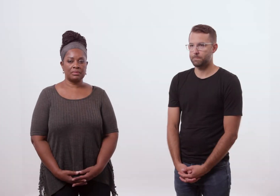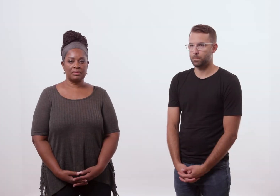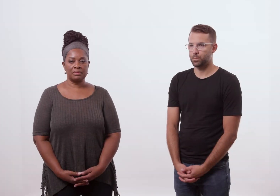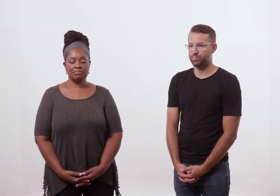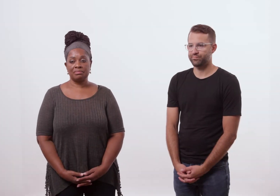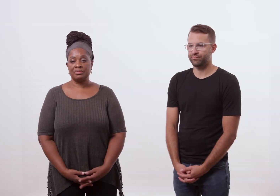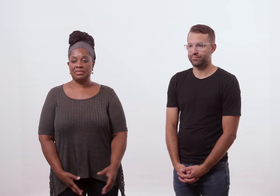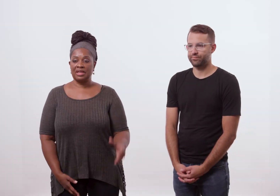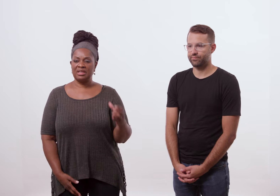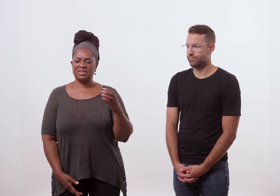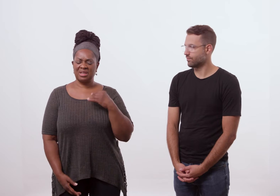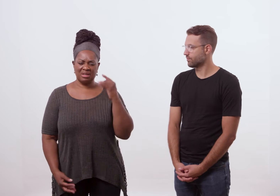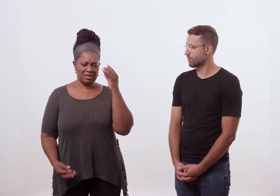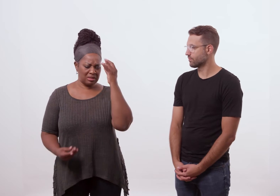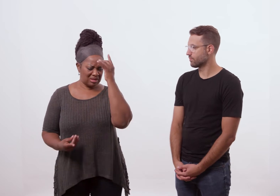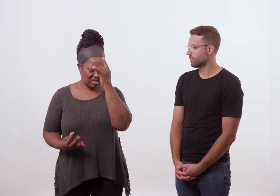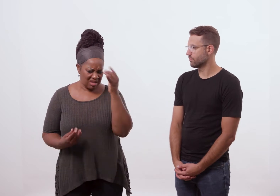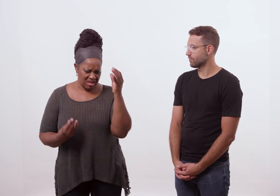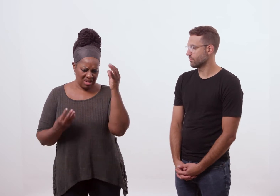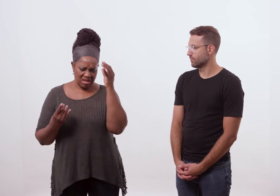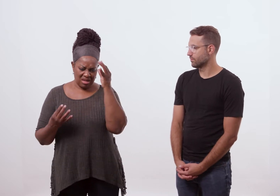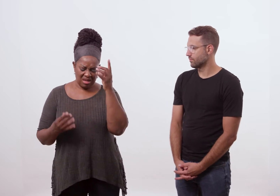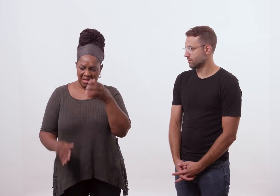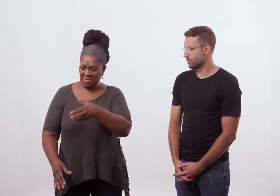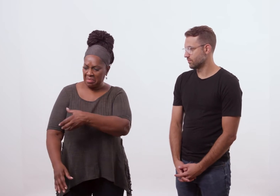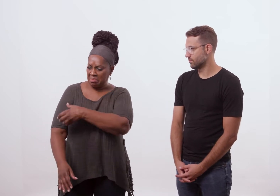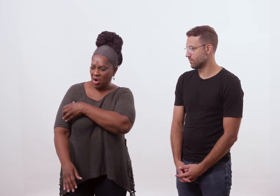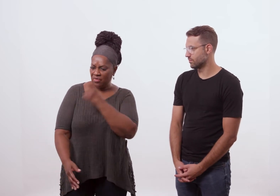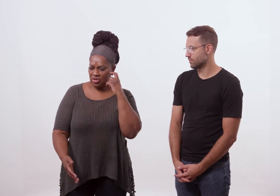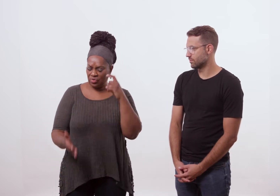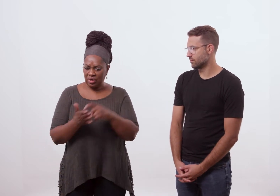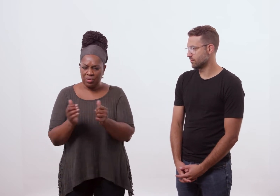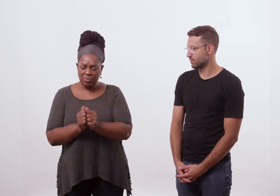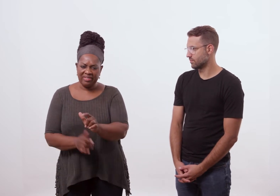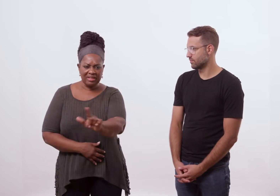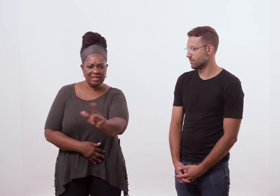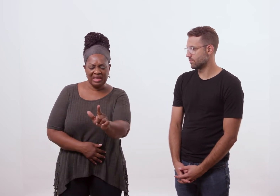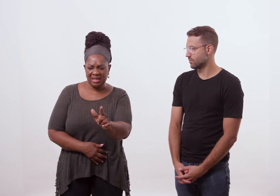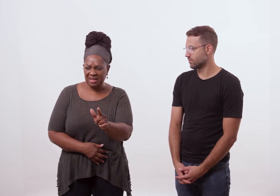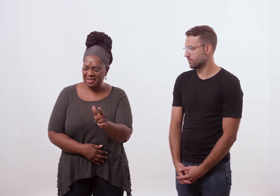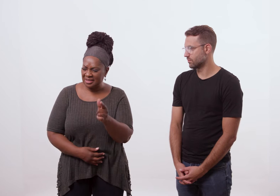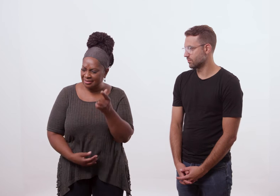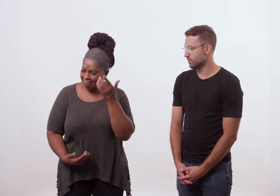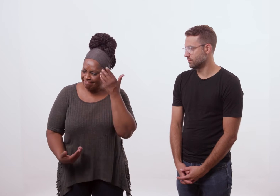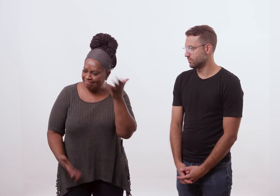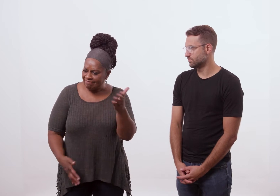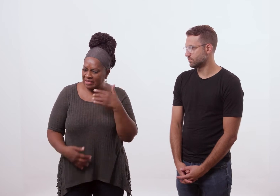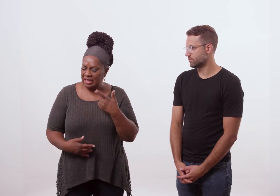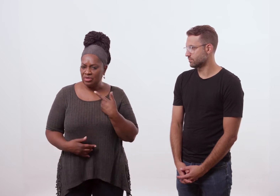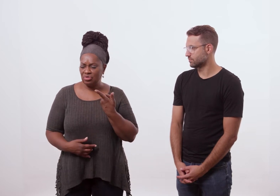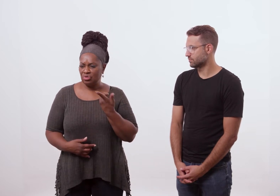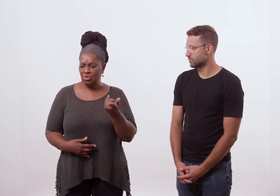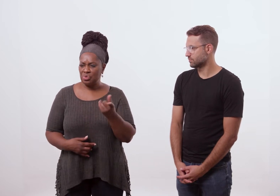As Cutter grapples with the stunning power of his recognition with Lita and his brash move to run away with